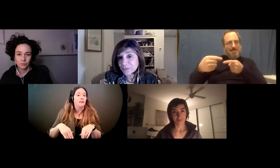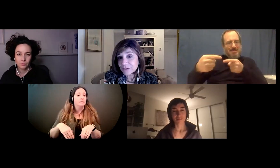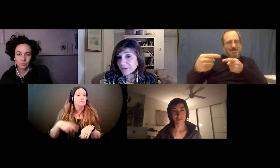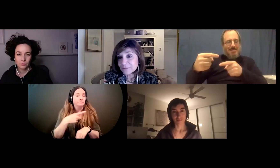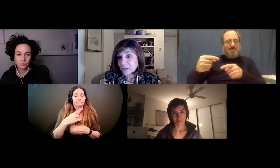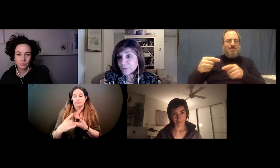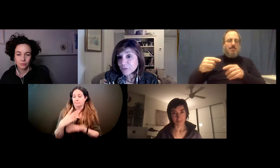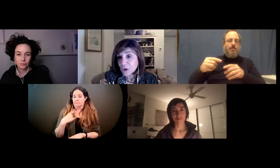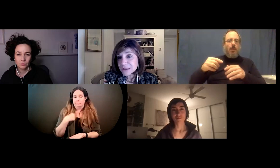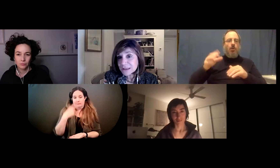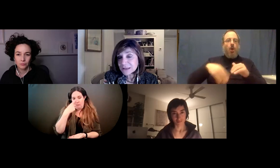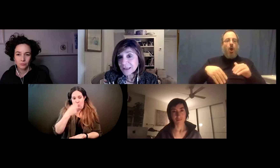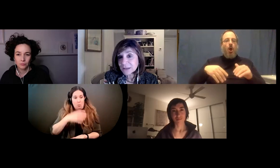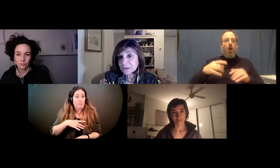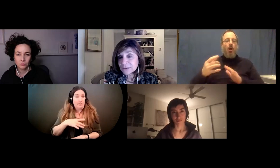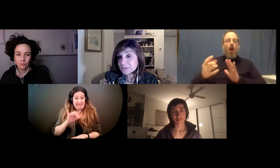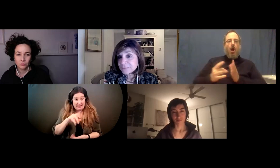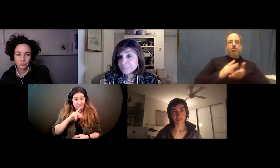me I would have lost.